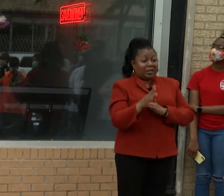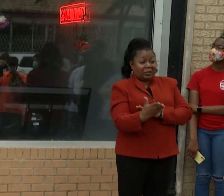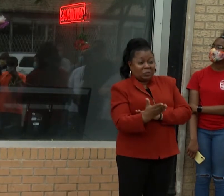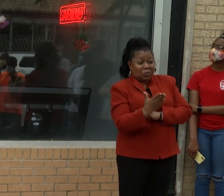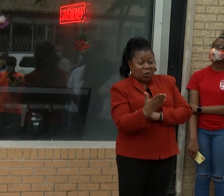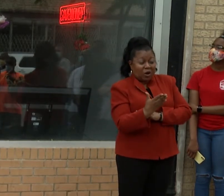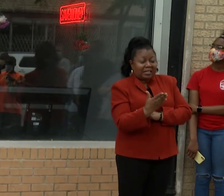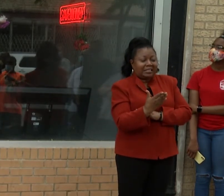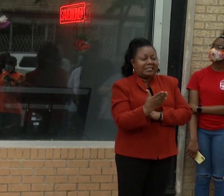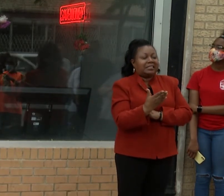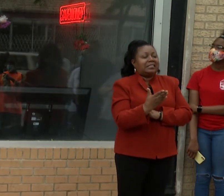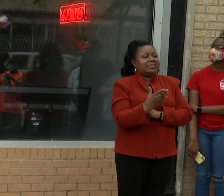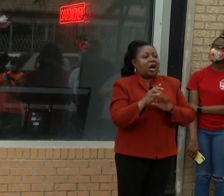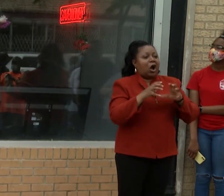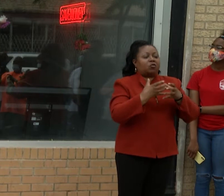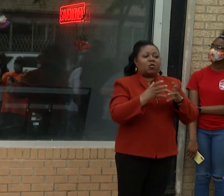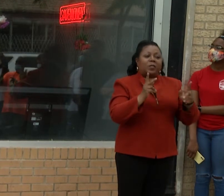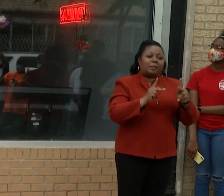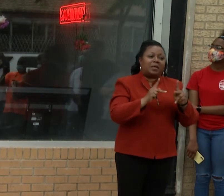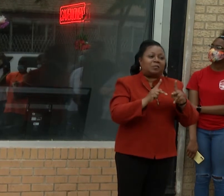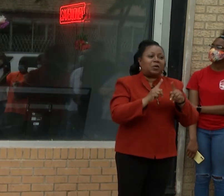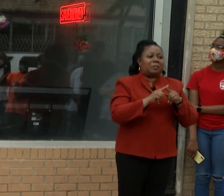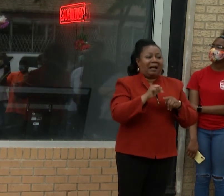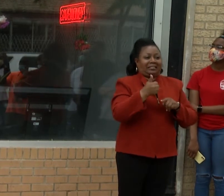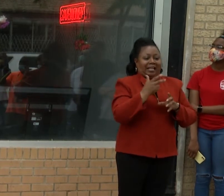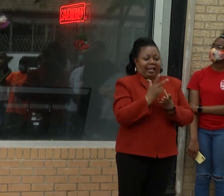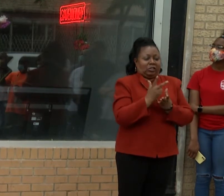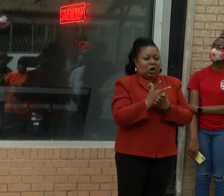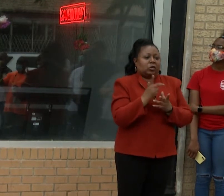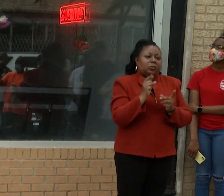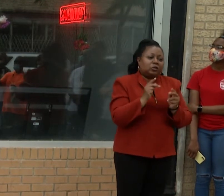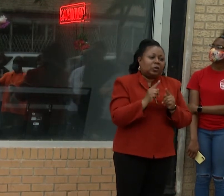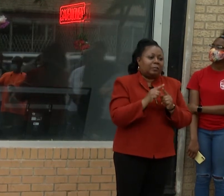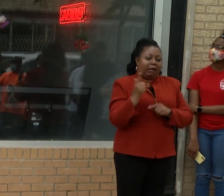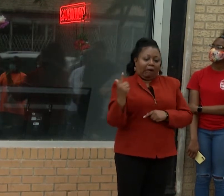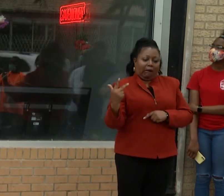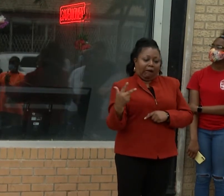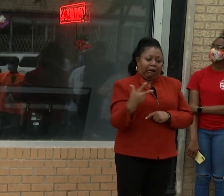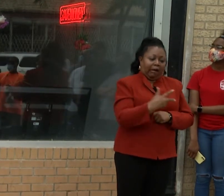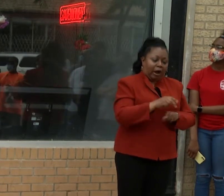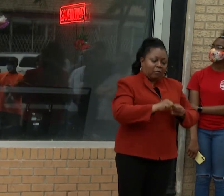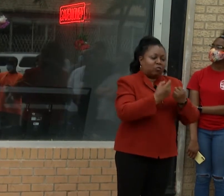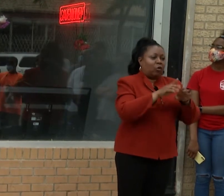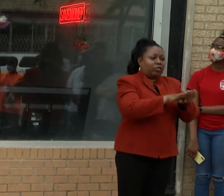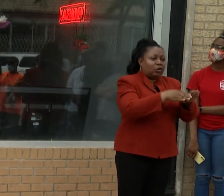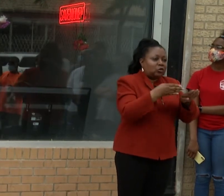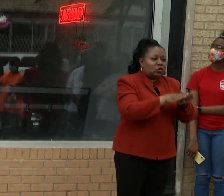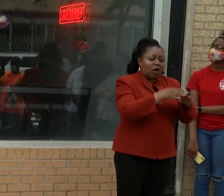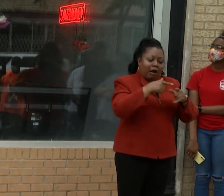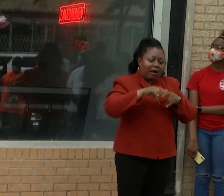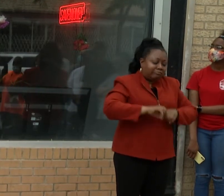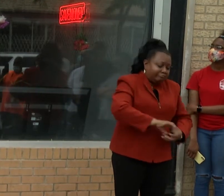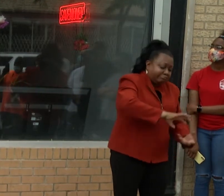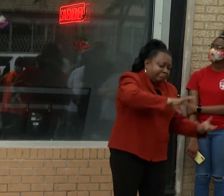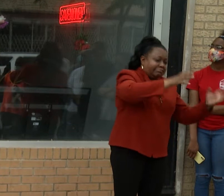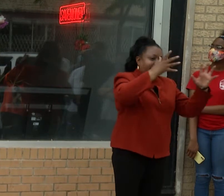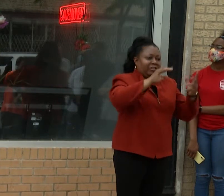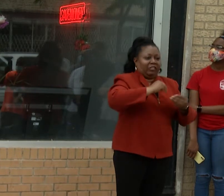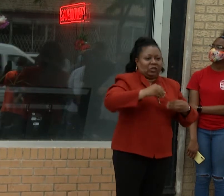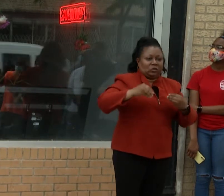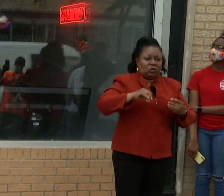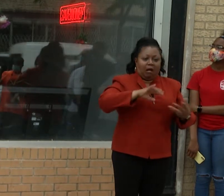morning, a group of people in about 10 cars, 20 people, came, broke our doors, ran our store,